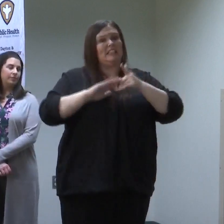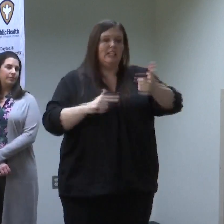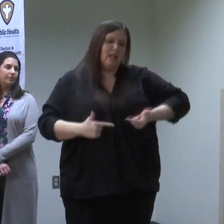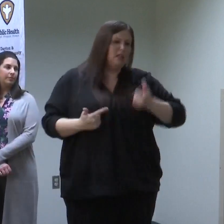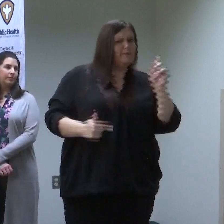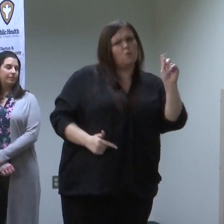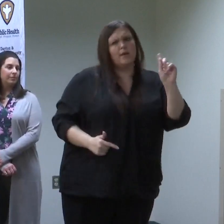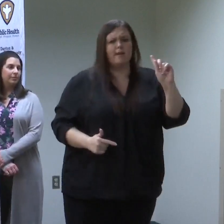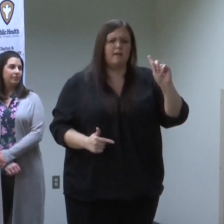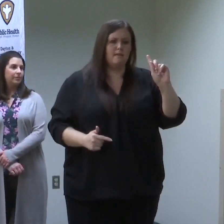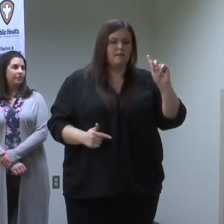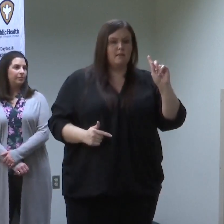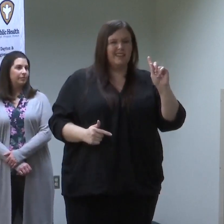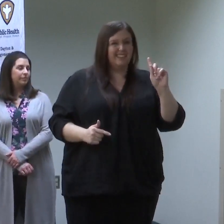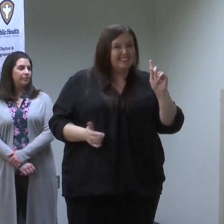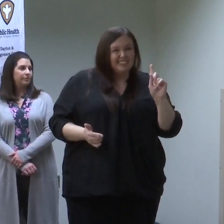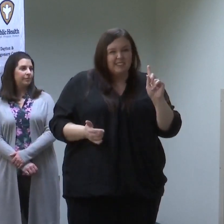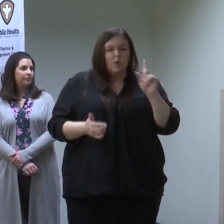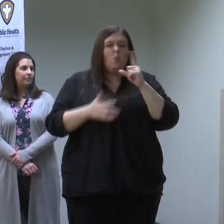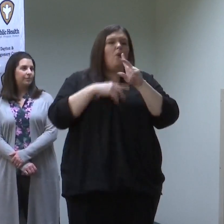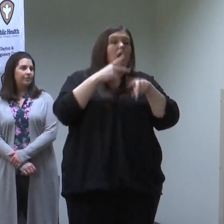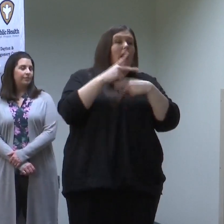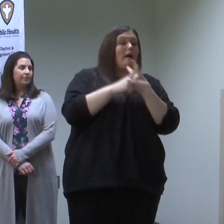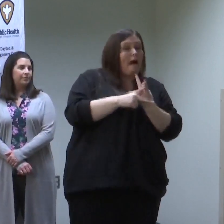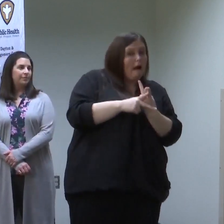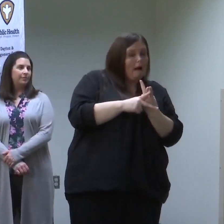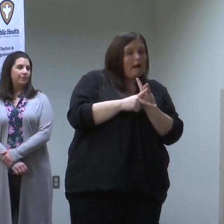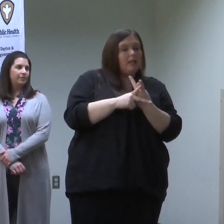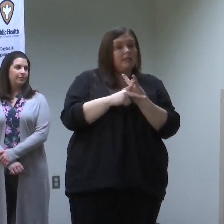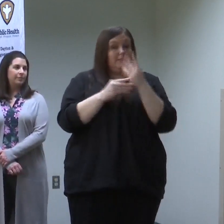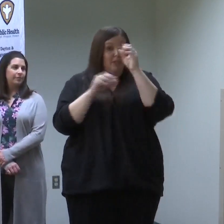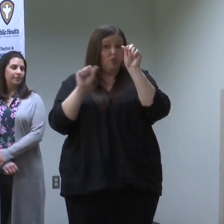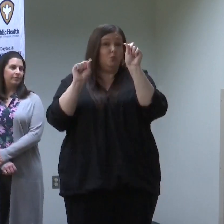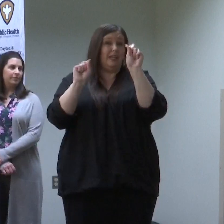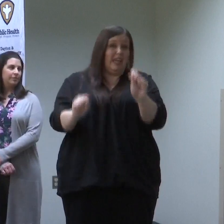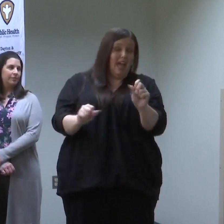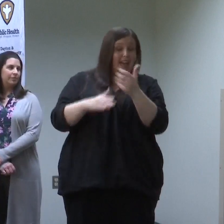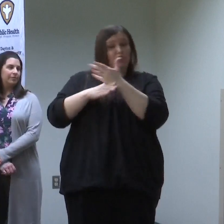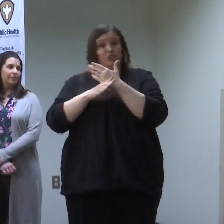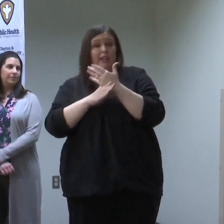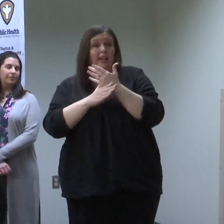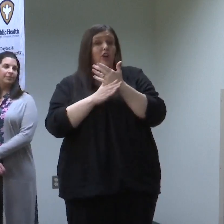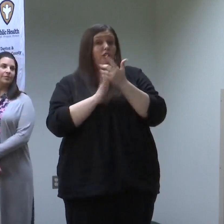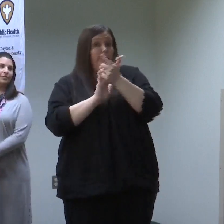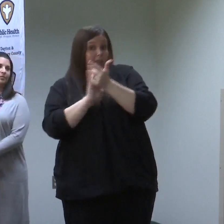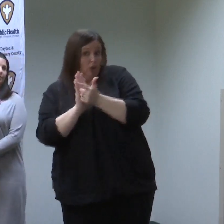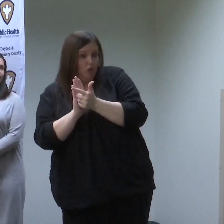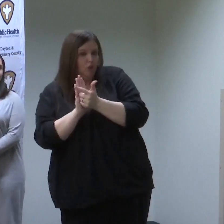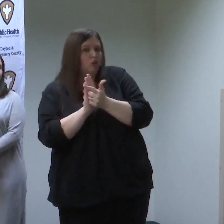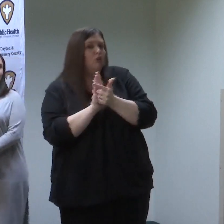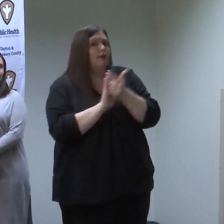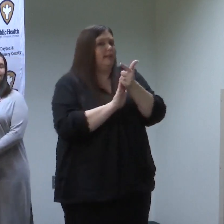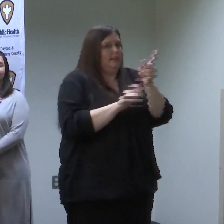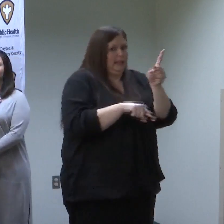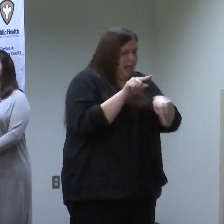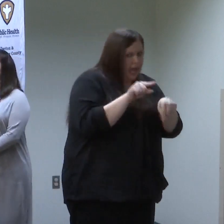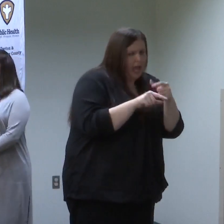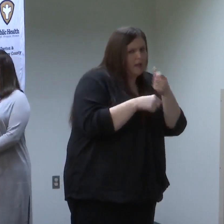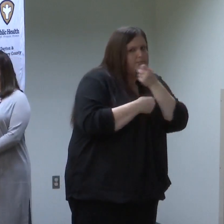have been tested positive live in. What kind of information can you guys provide about those particular patients who do test